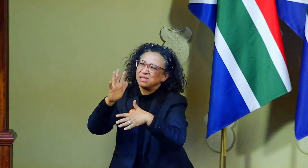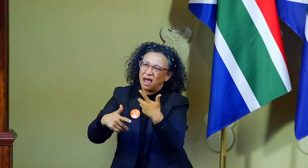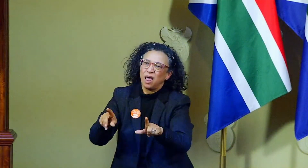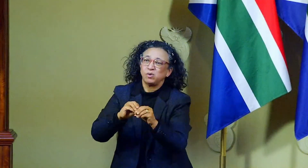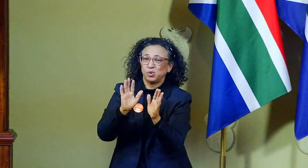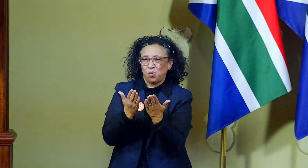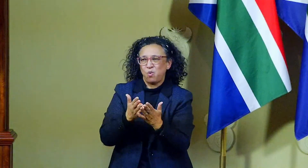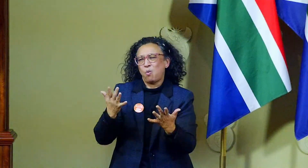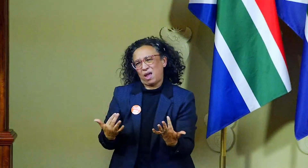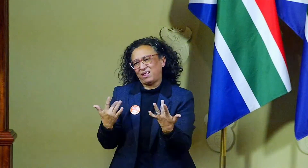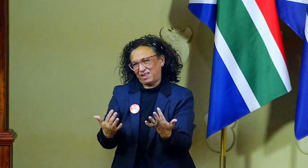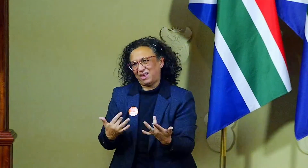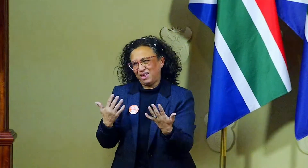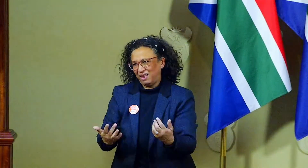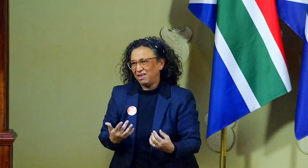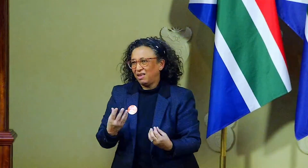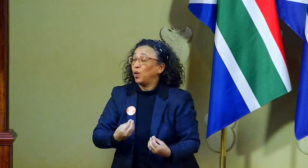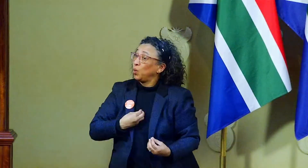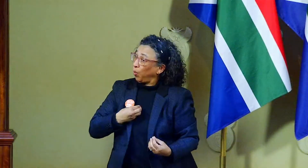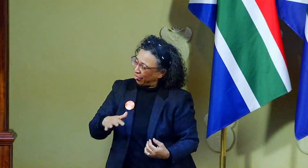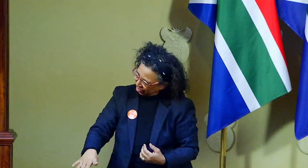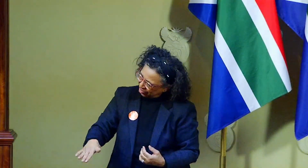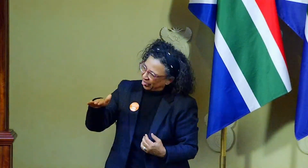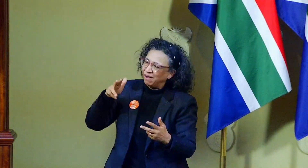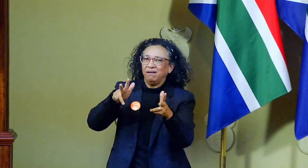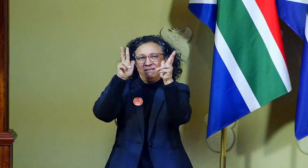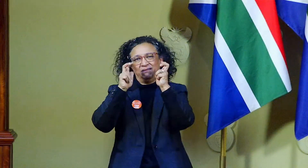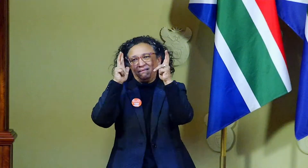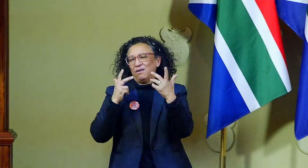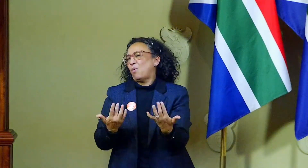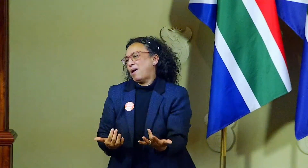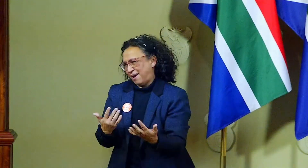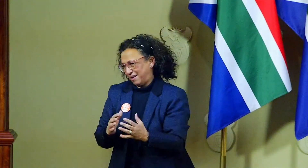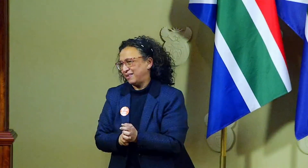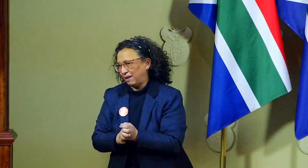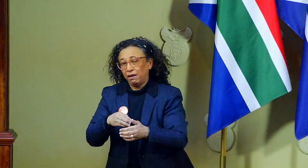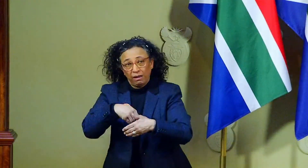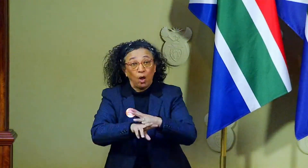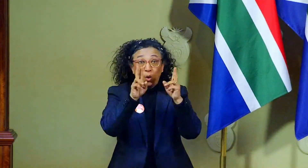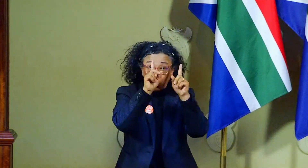our language official. So our children in schools are